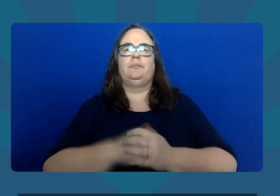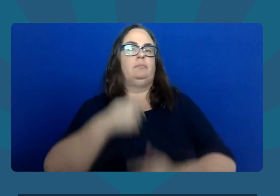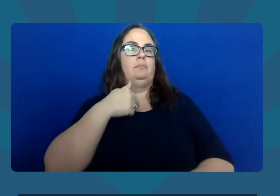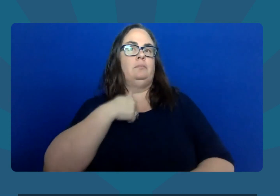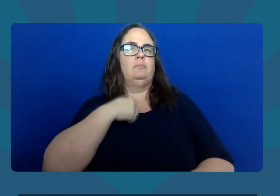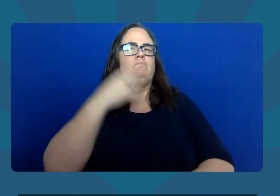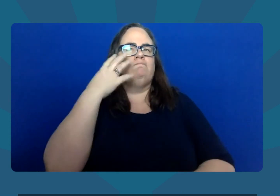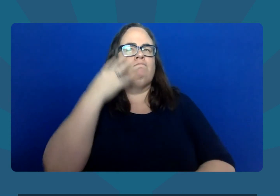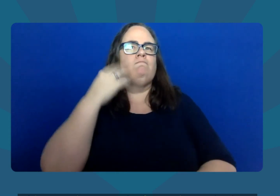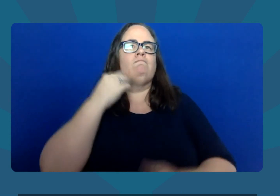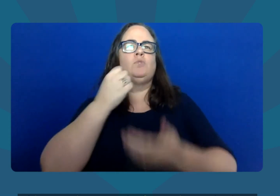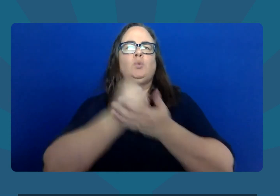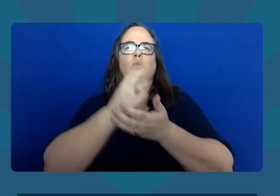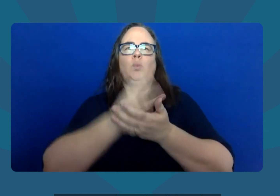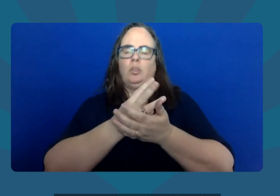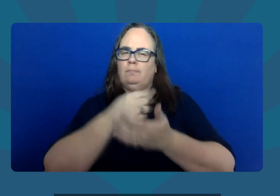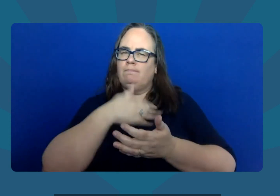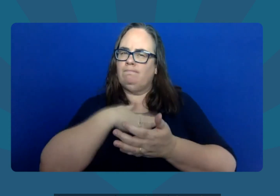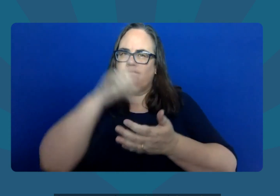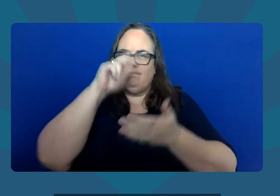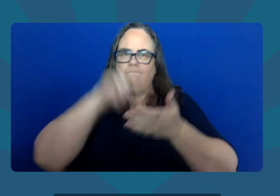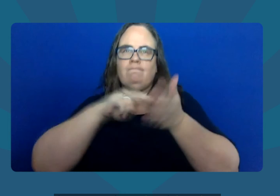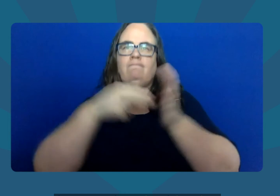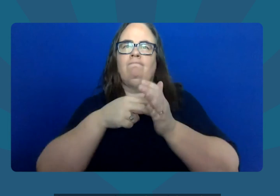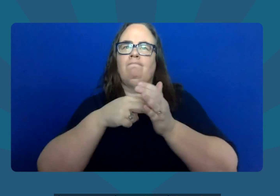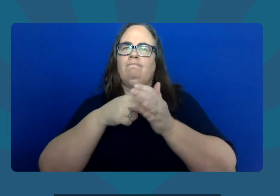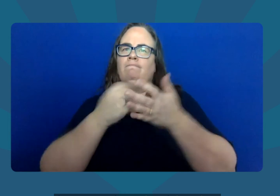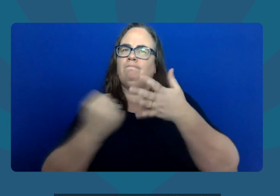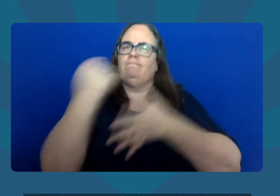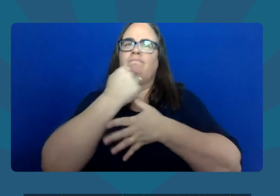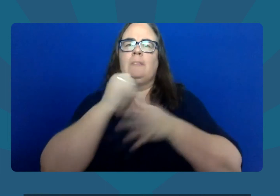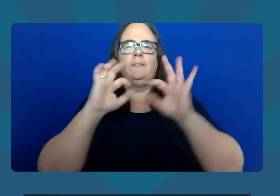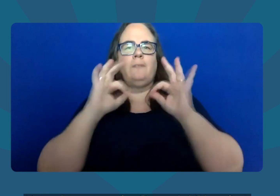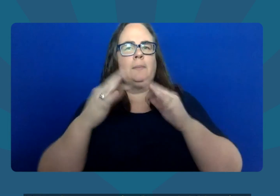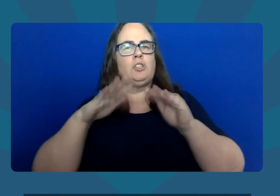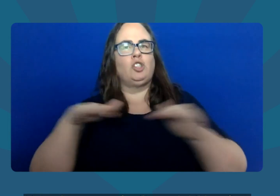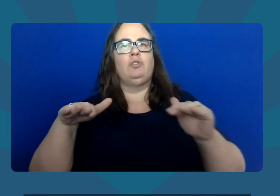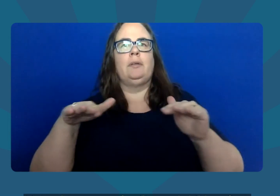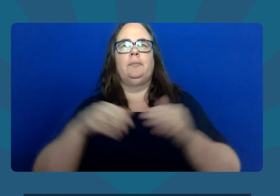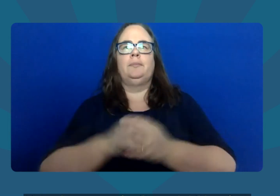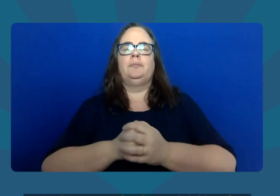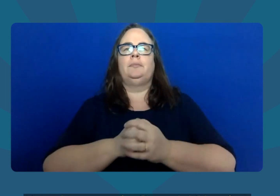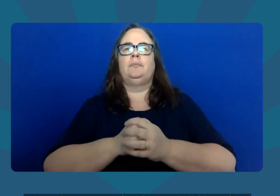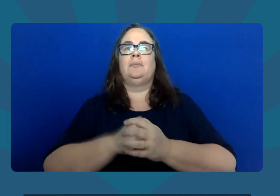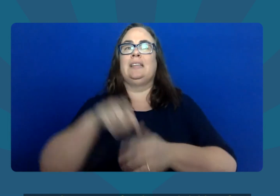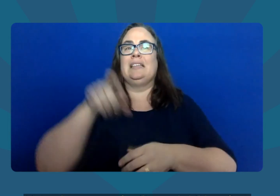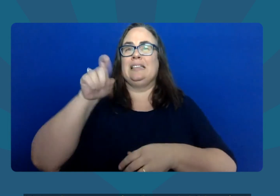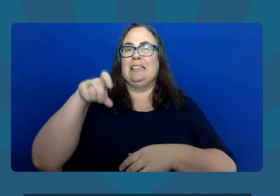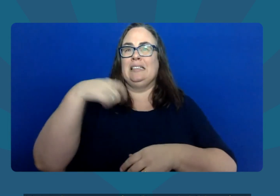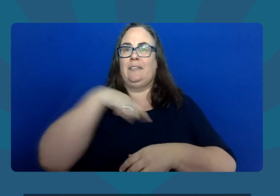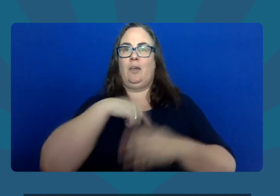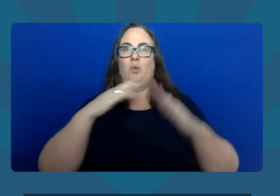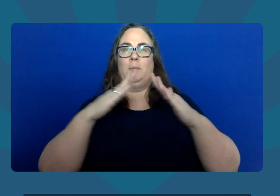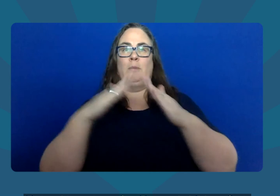focused organizations. As an experienced social worker, I intend to put our families and